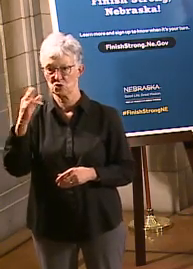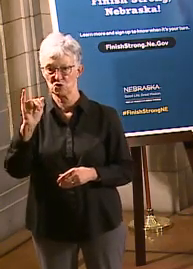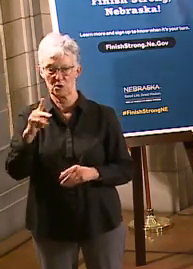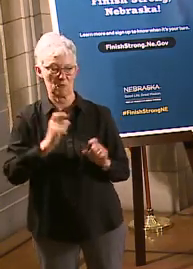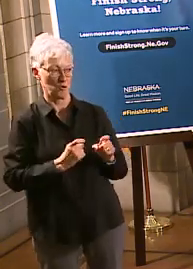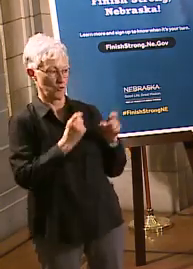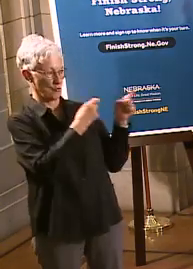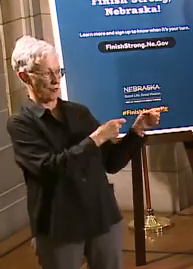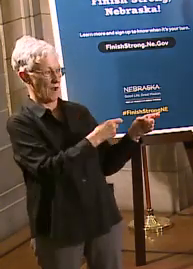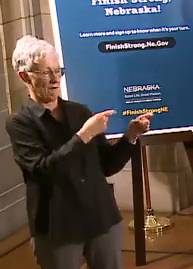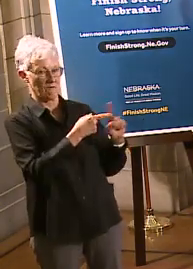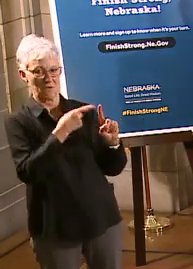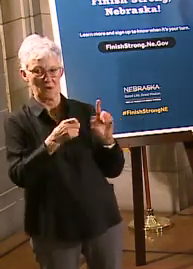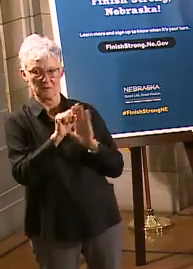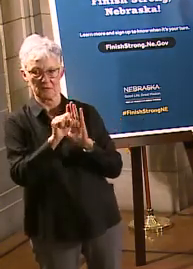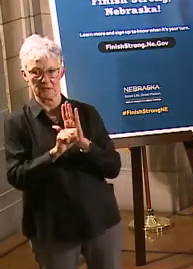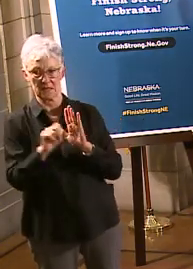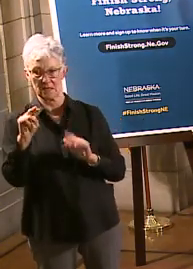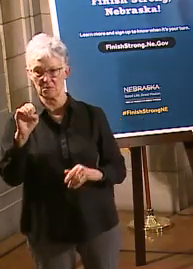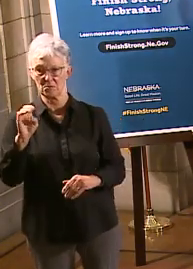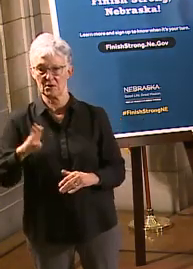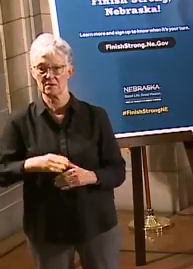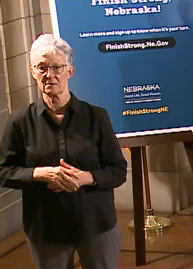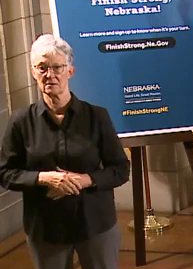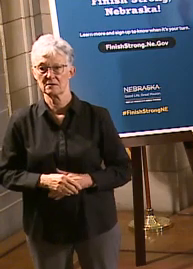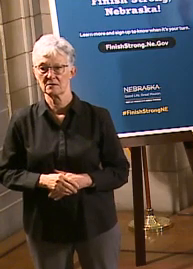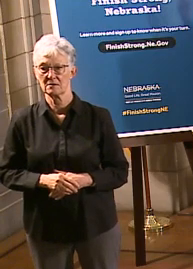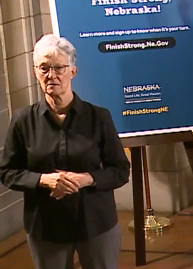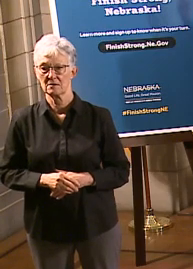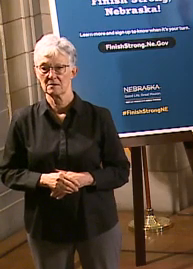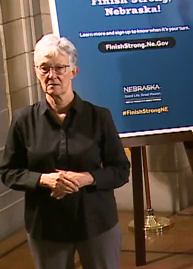is doing. Thank you. Yeah, thanks.